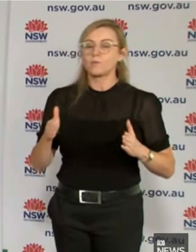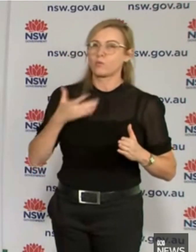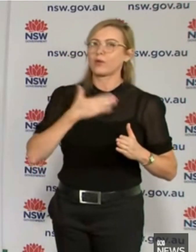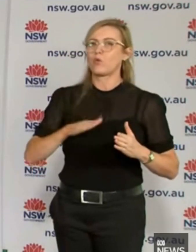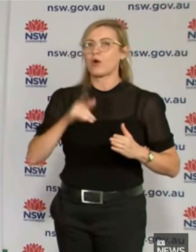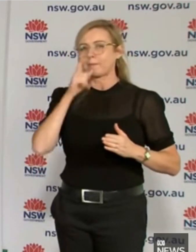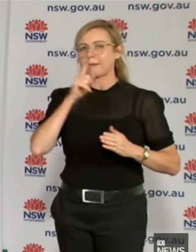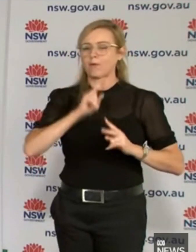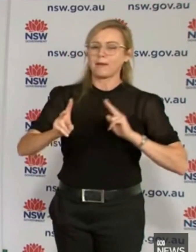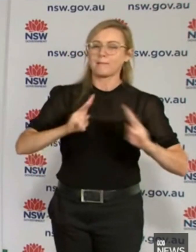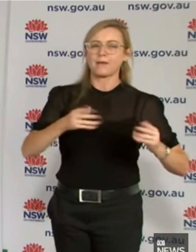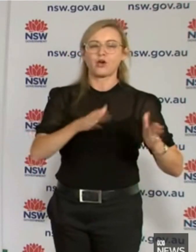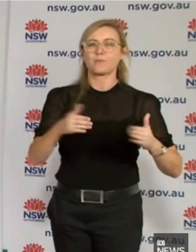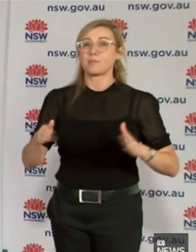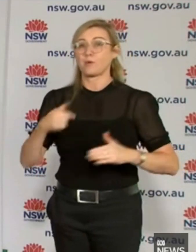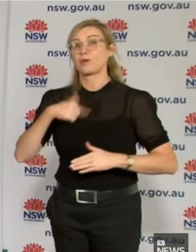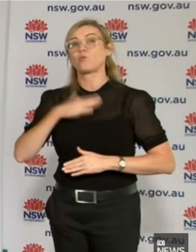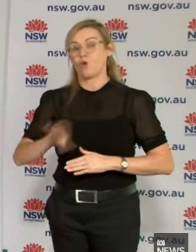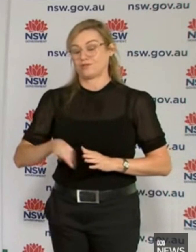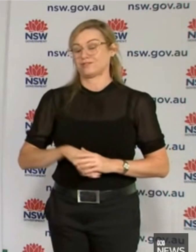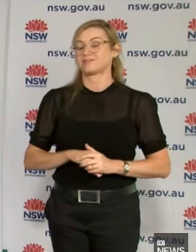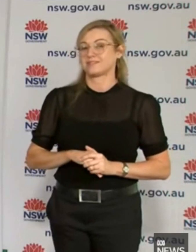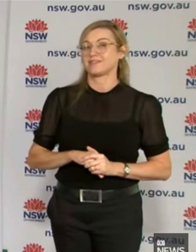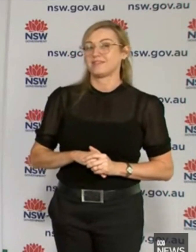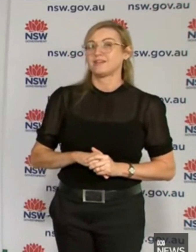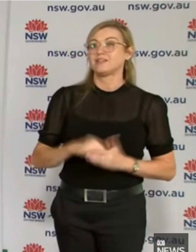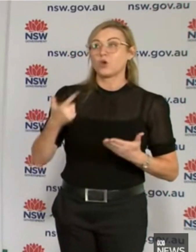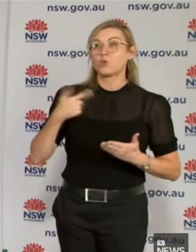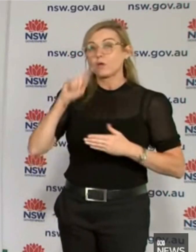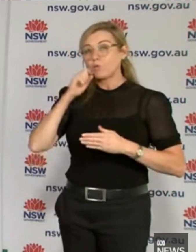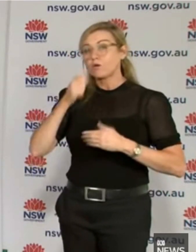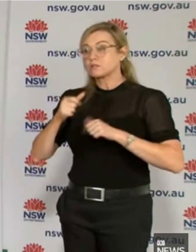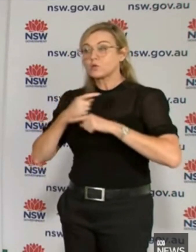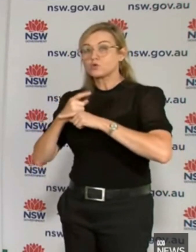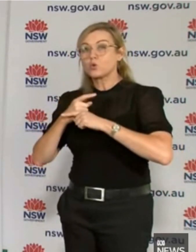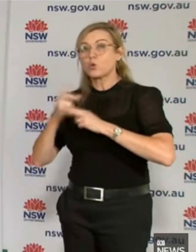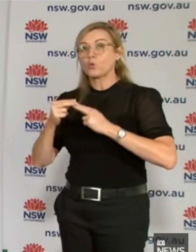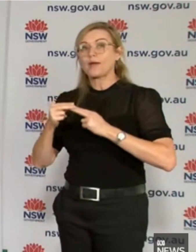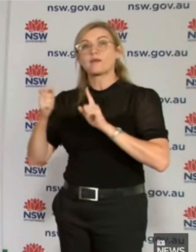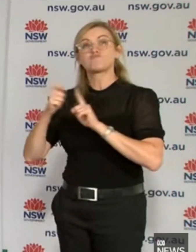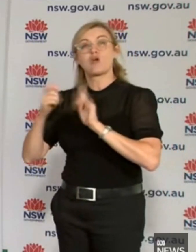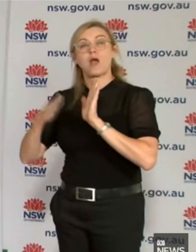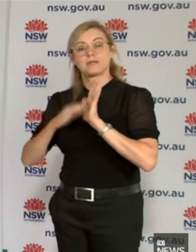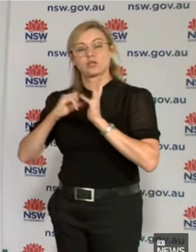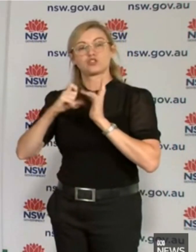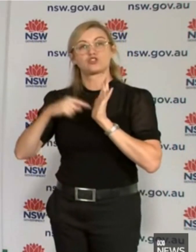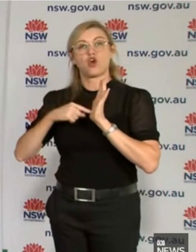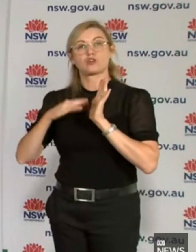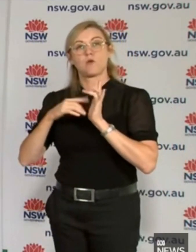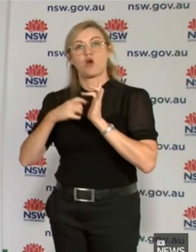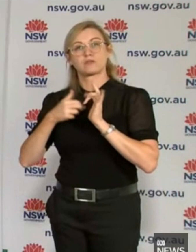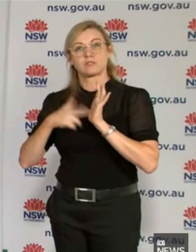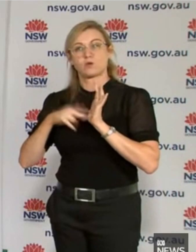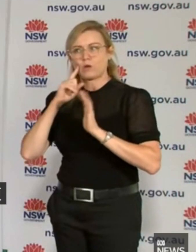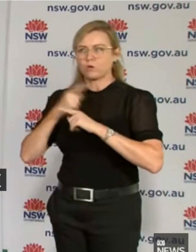as close to normality as possible, and I'm quite sure those discussions will be productive with the Prime Minister. But the individual discussions I